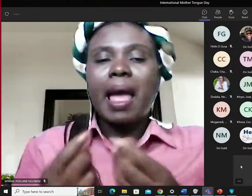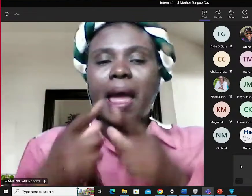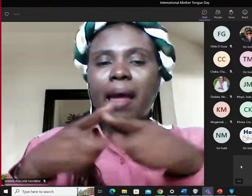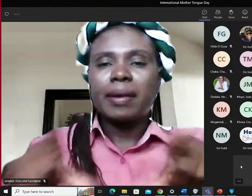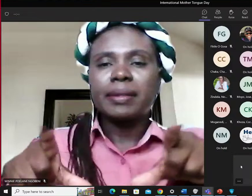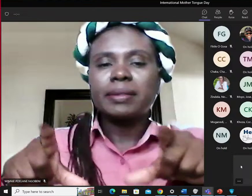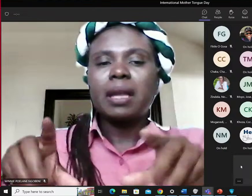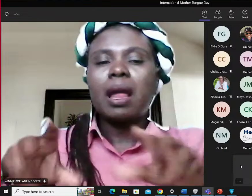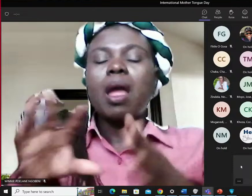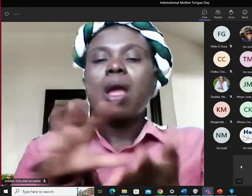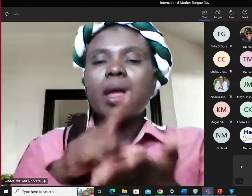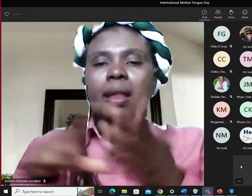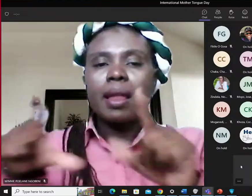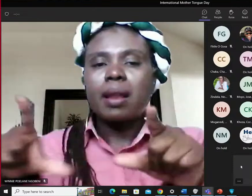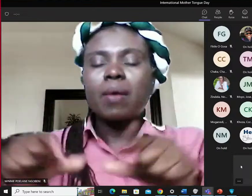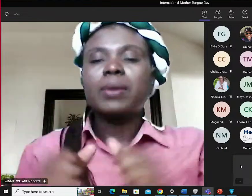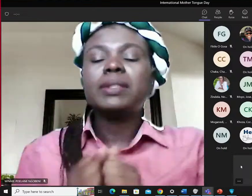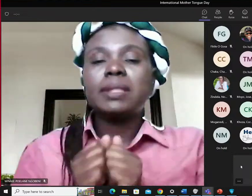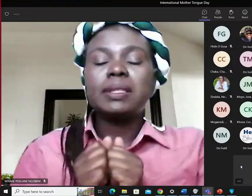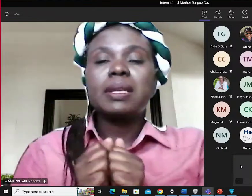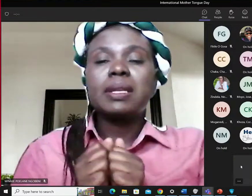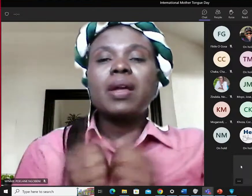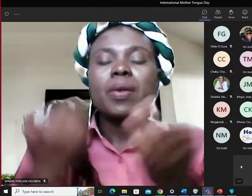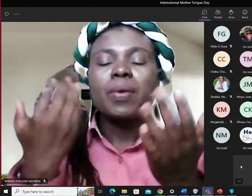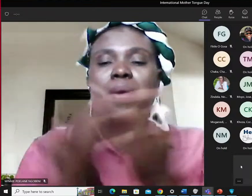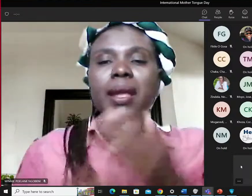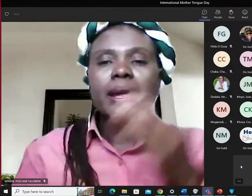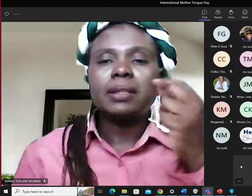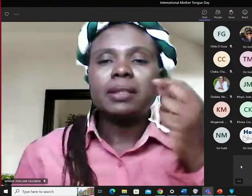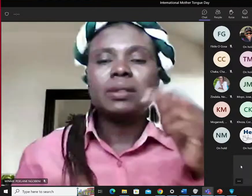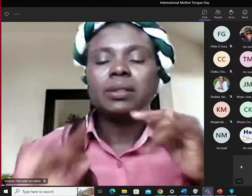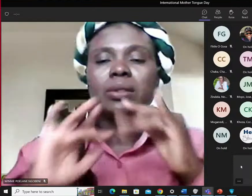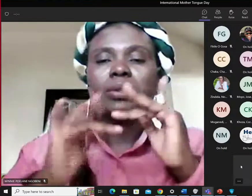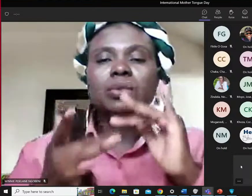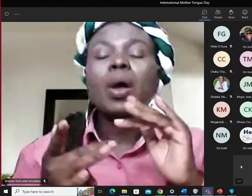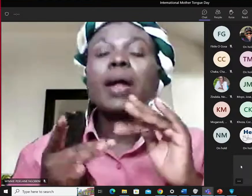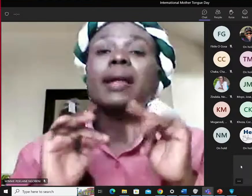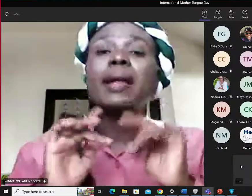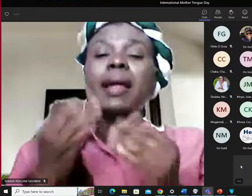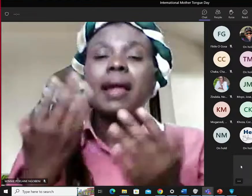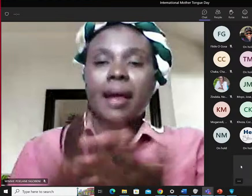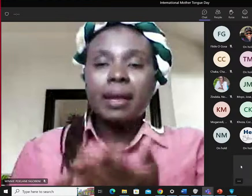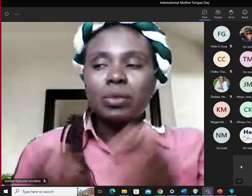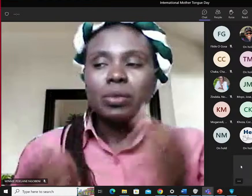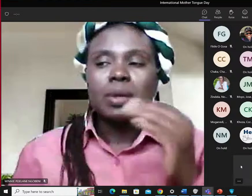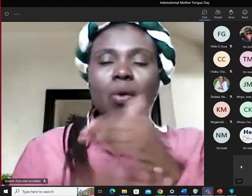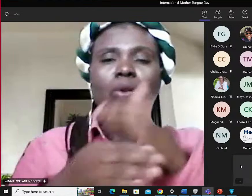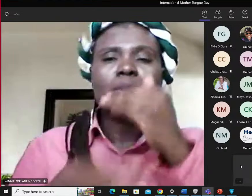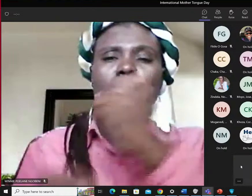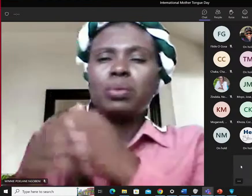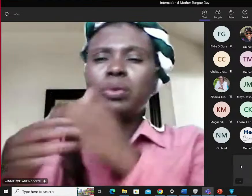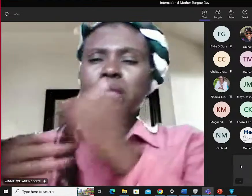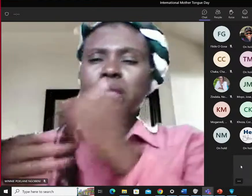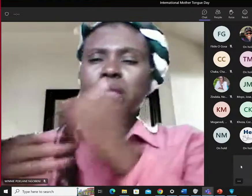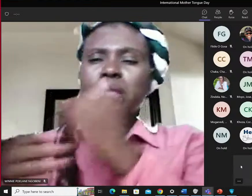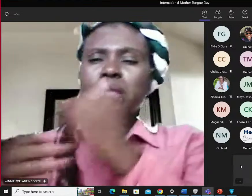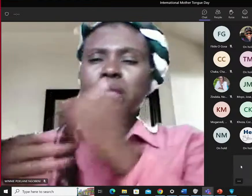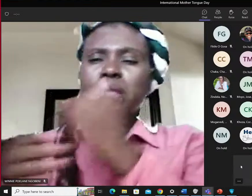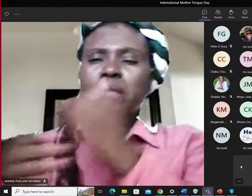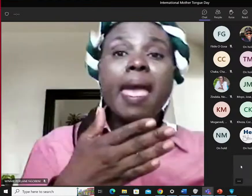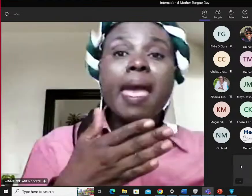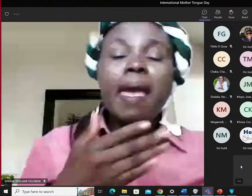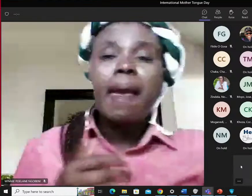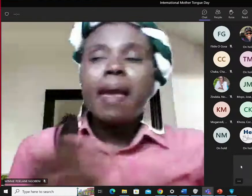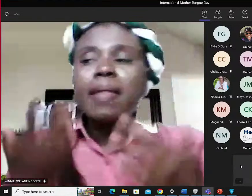to understand, you can join that and also make your contribution. And also and there's also another module